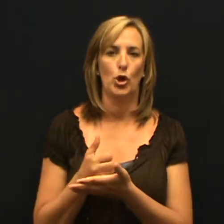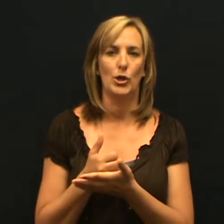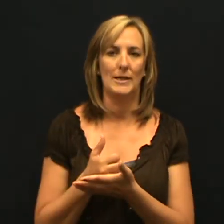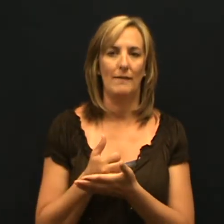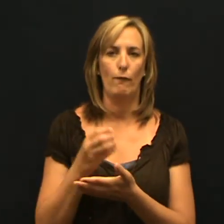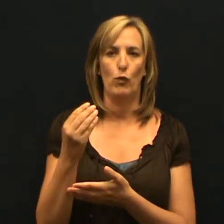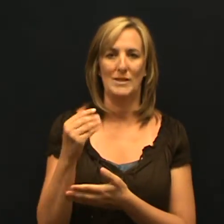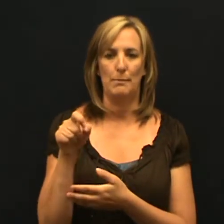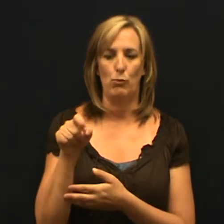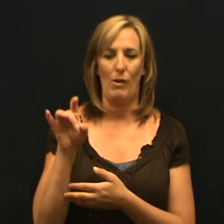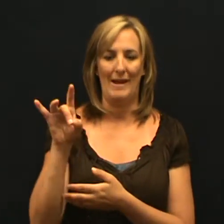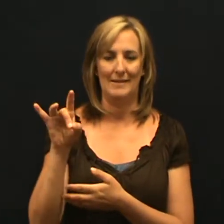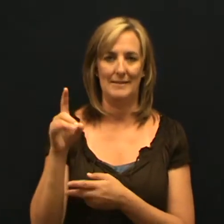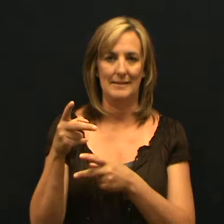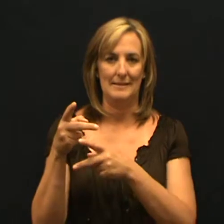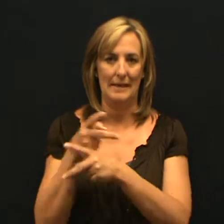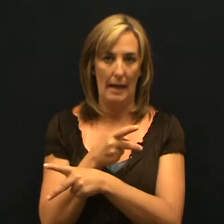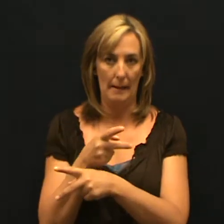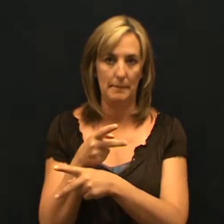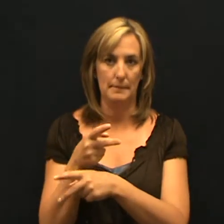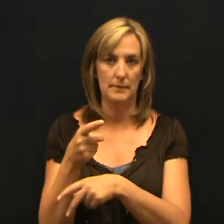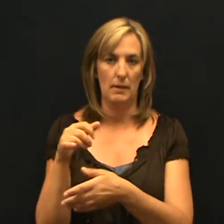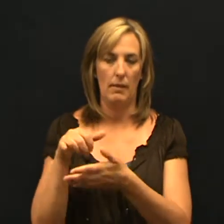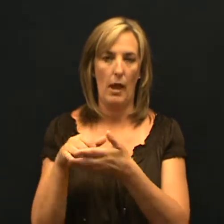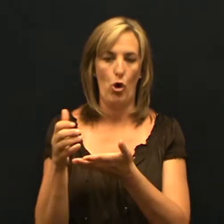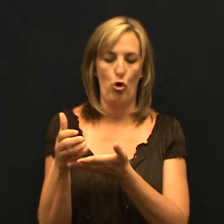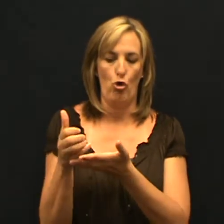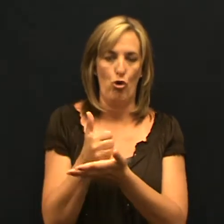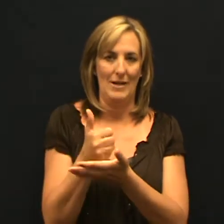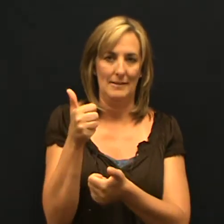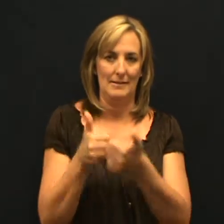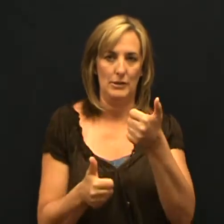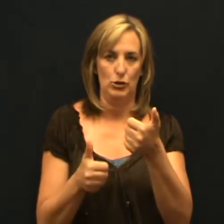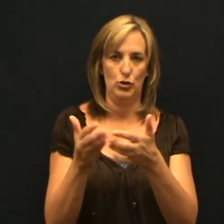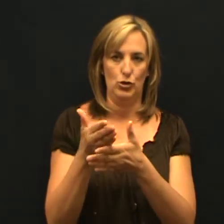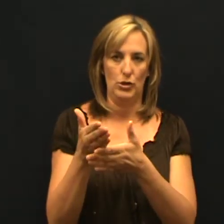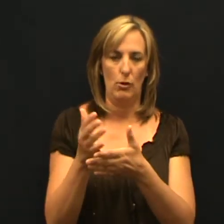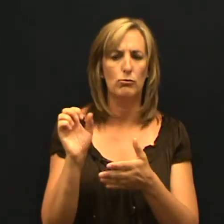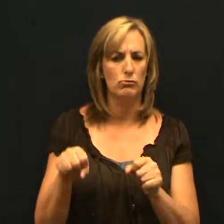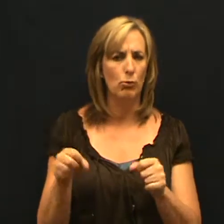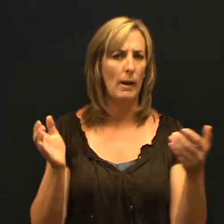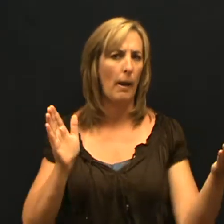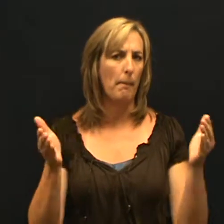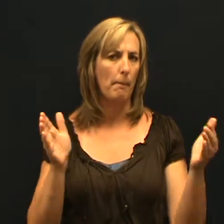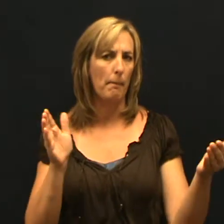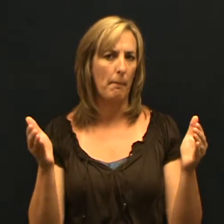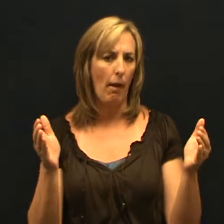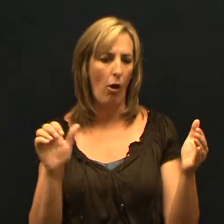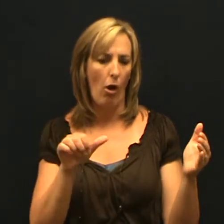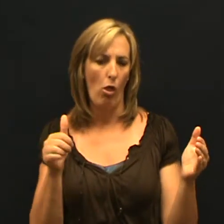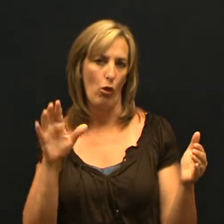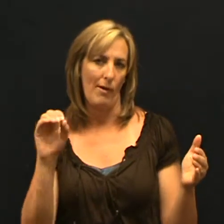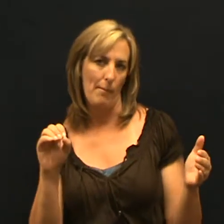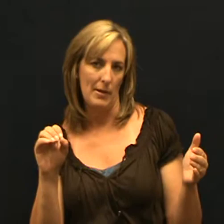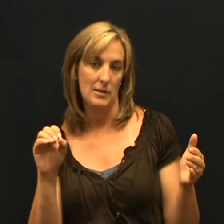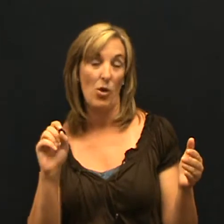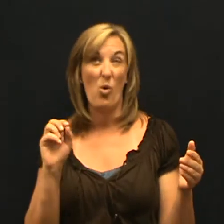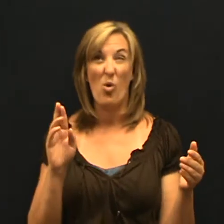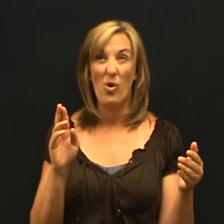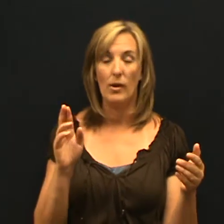you can use it as a comparison against other companies, or even from year to year of your own